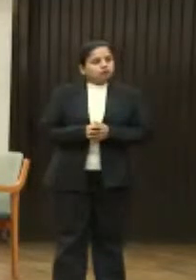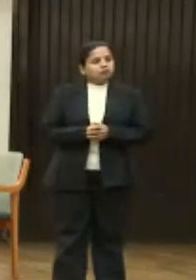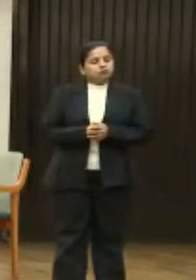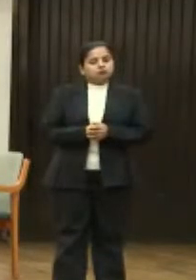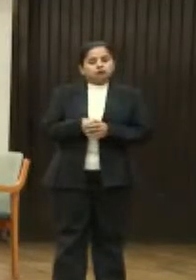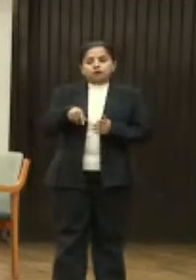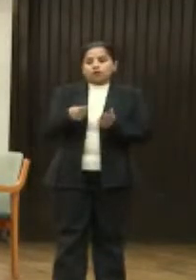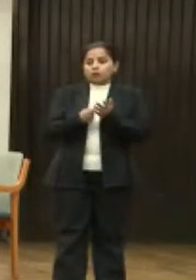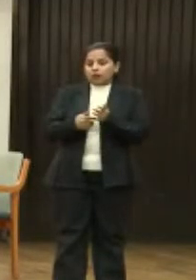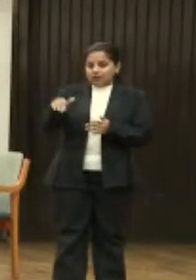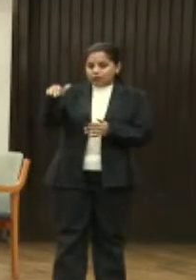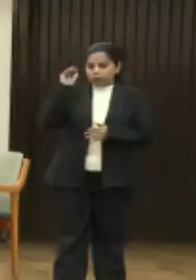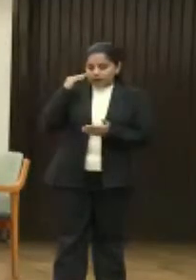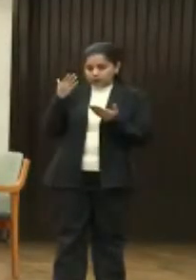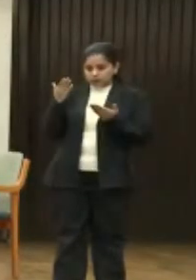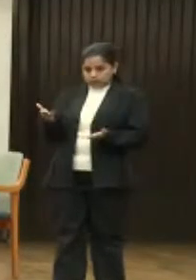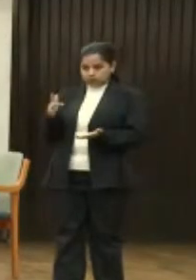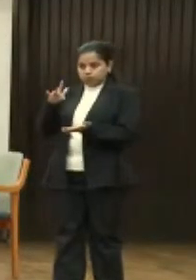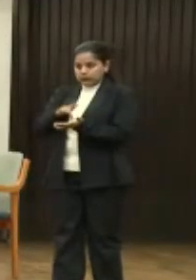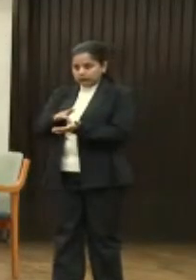In Rajasthan,